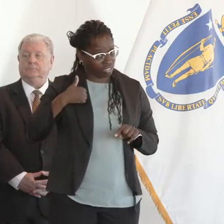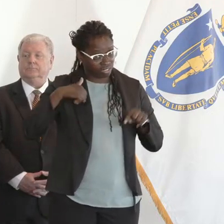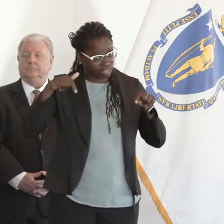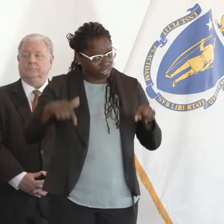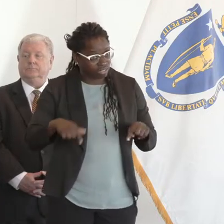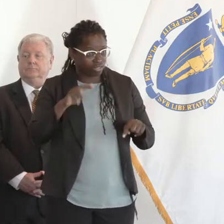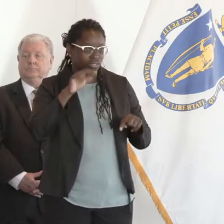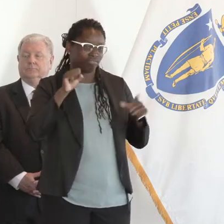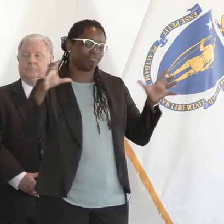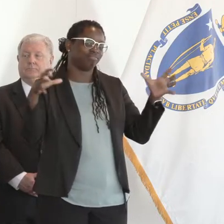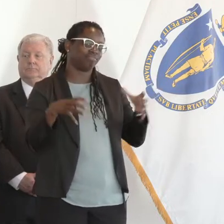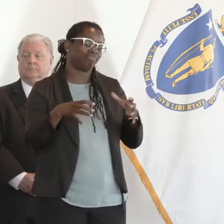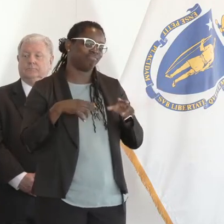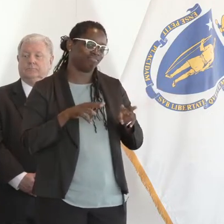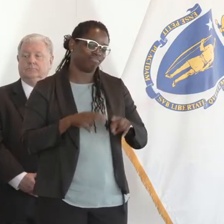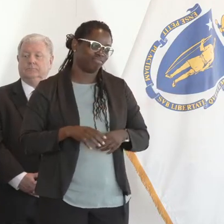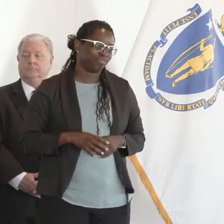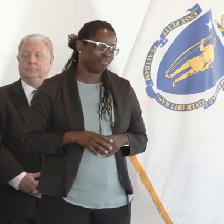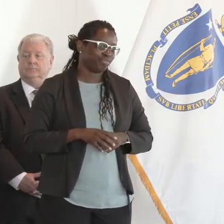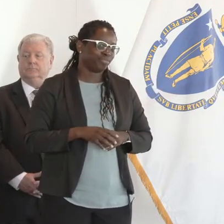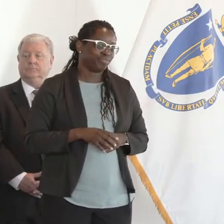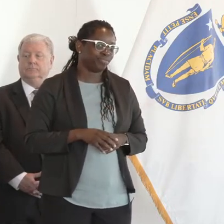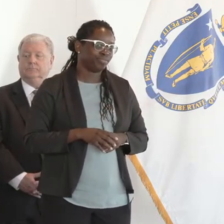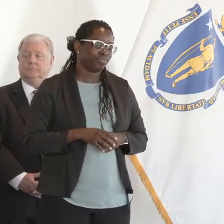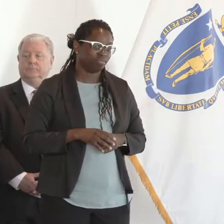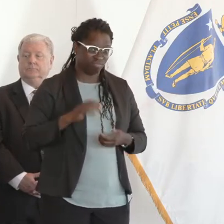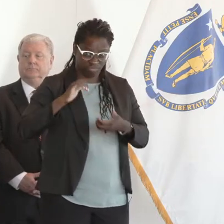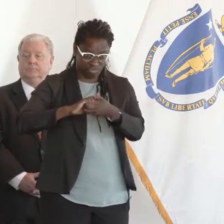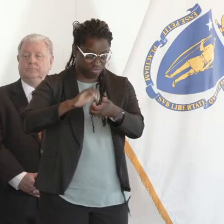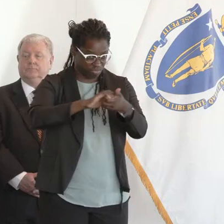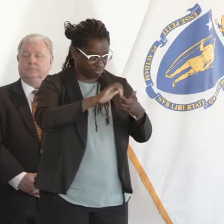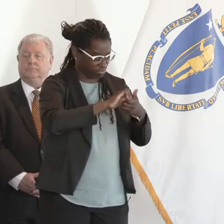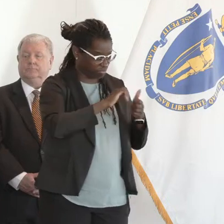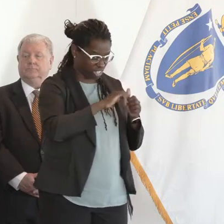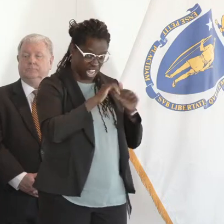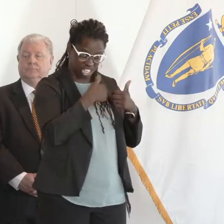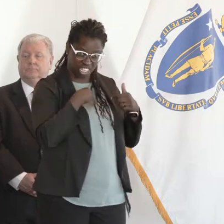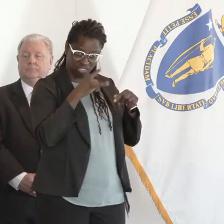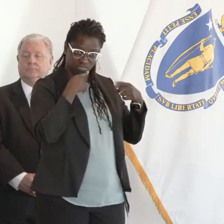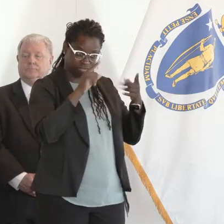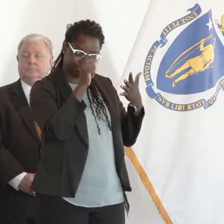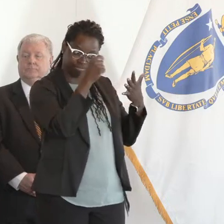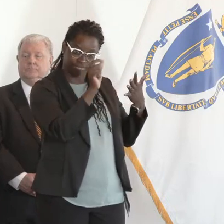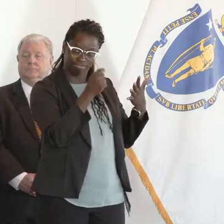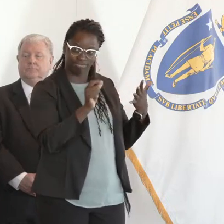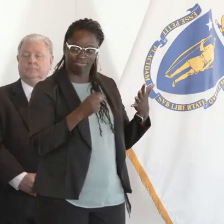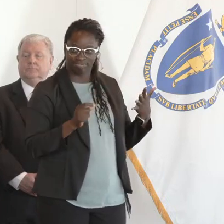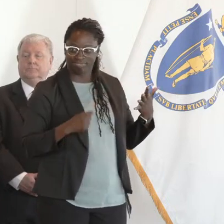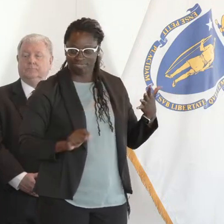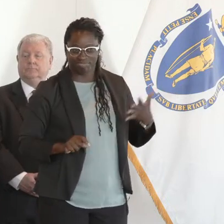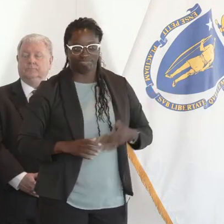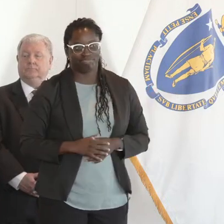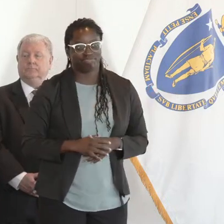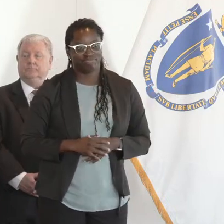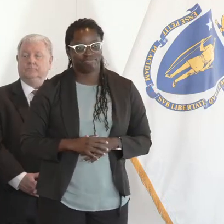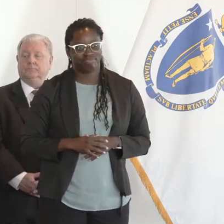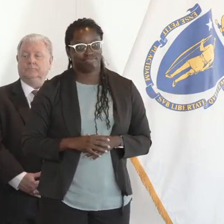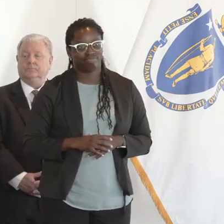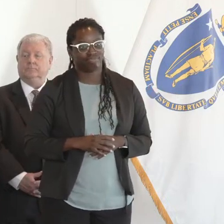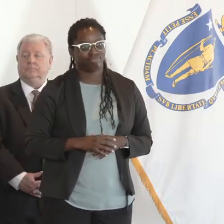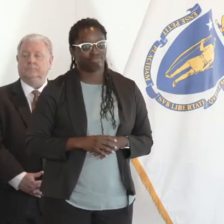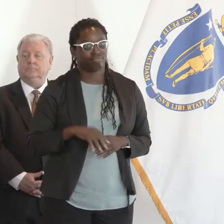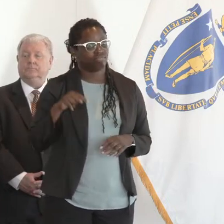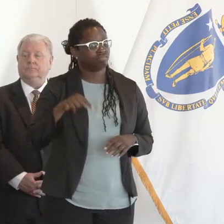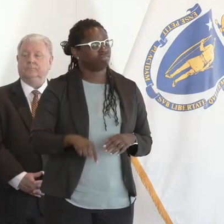regional partnerships that are how we're going to get this done. I'll just say that, you know, this is a sports town. Some of you were at the